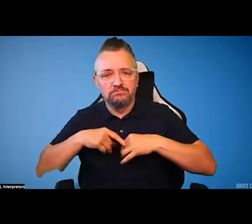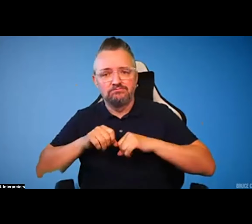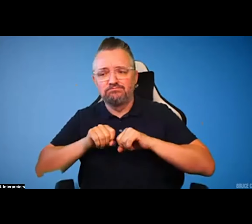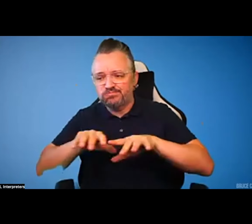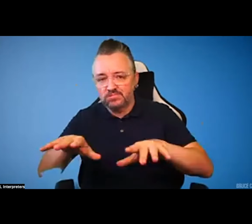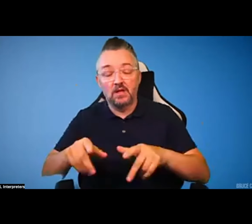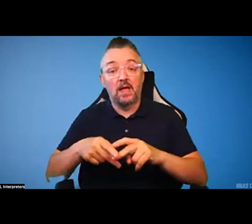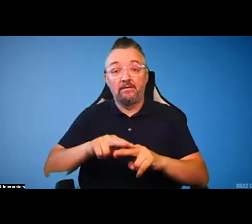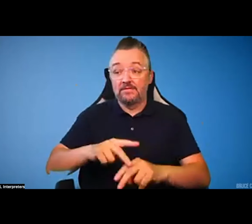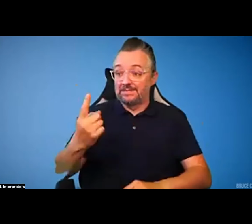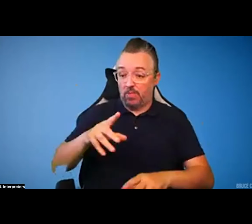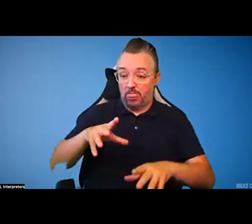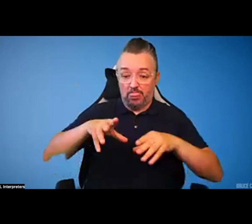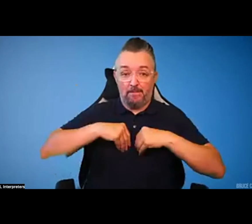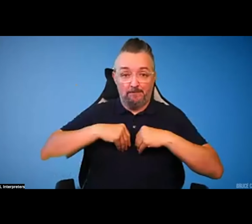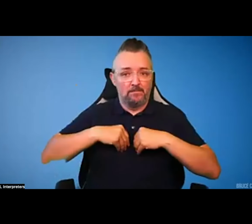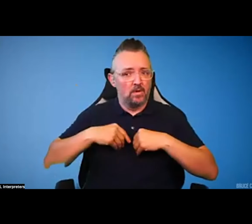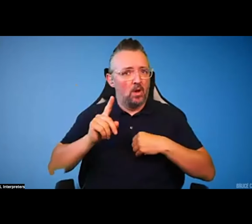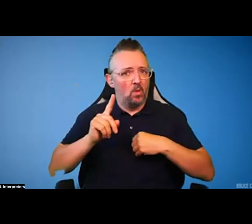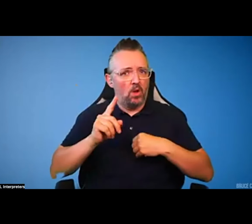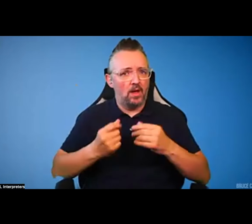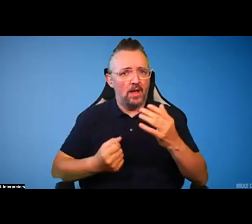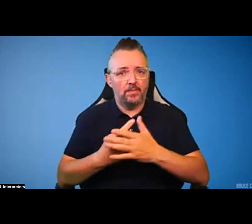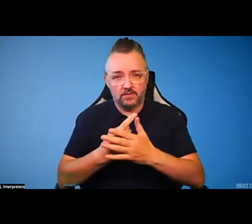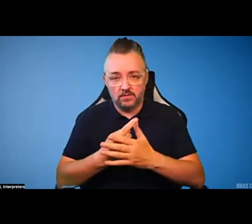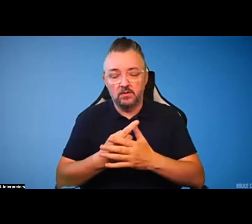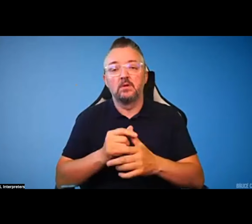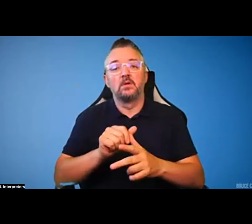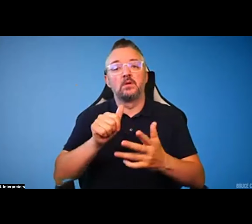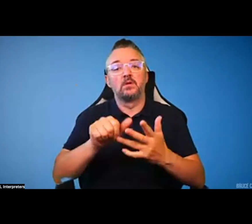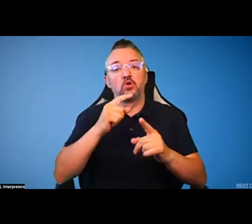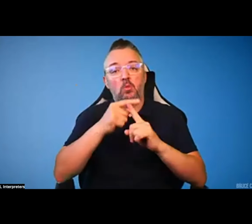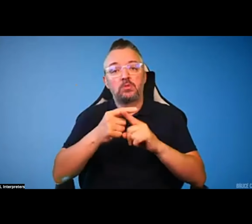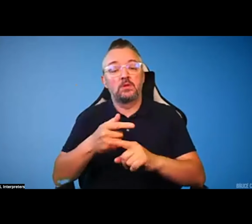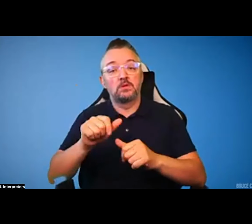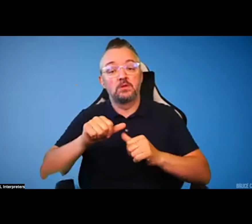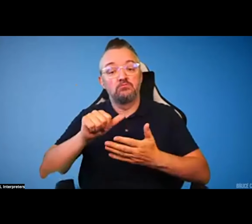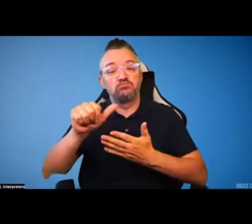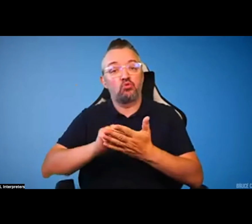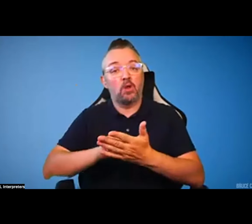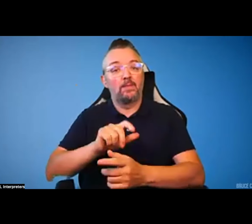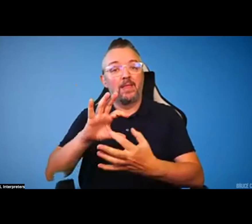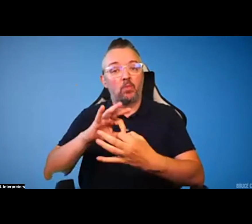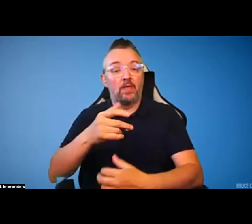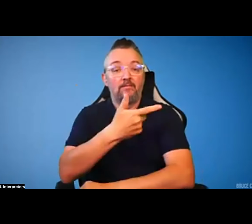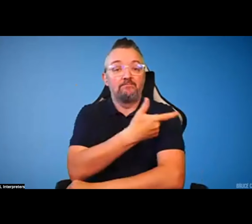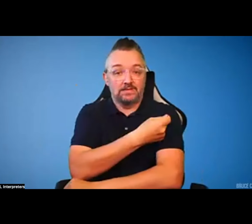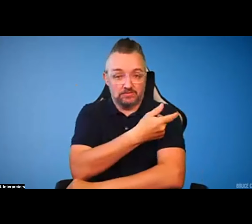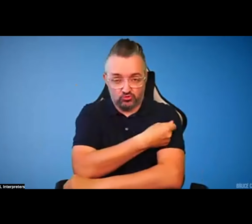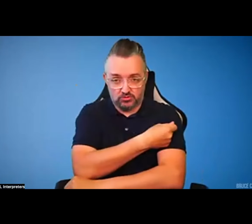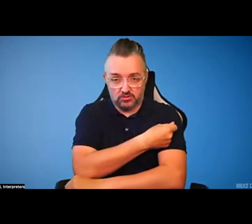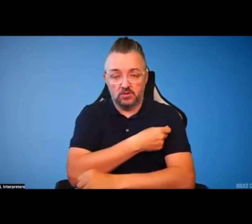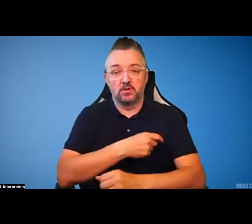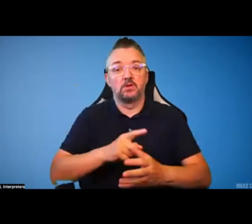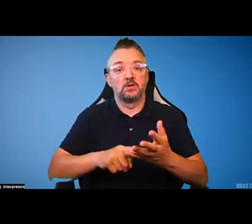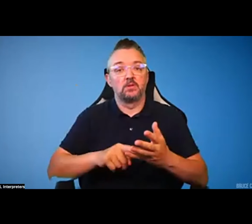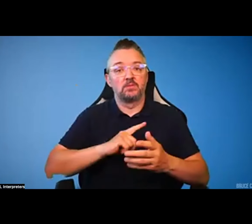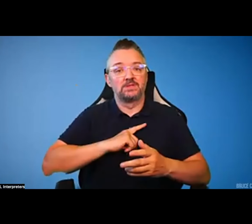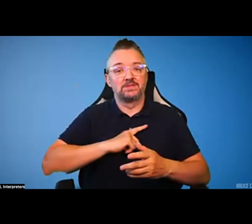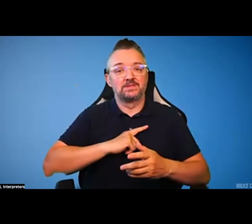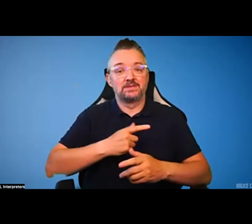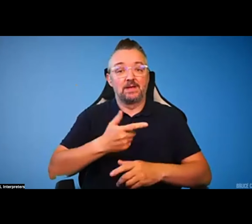if somebody gets monkeypox in Scotland. We'll talk about the vaccination programme, and with the delay in